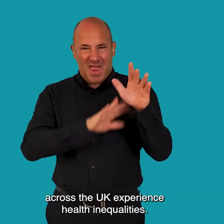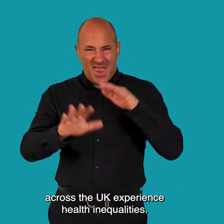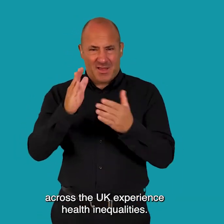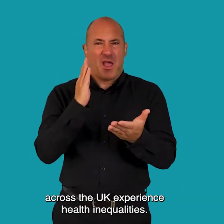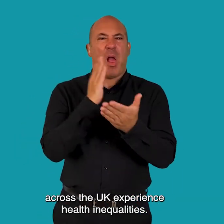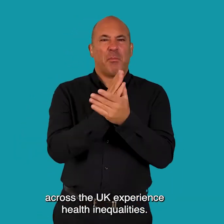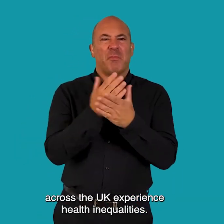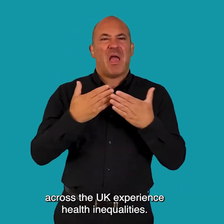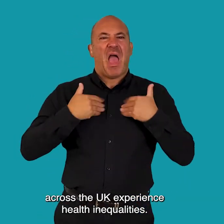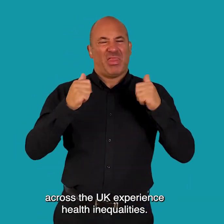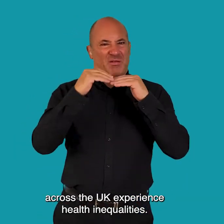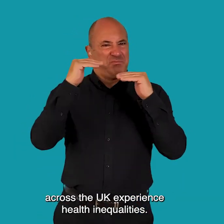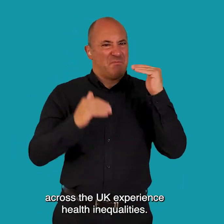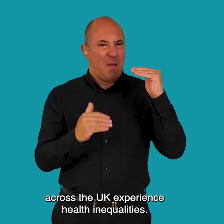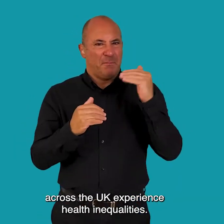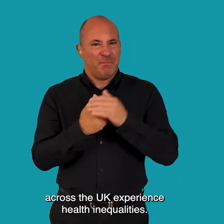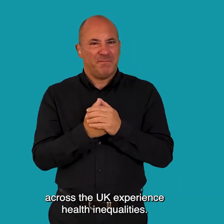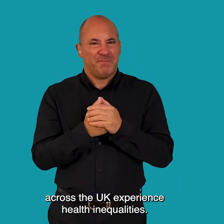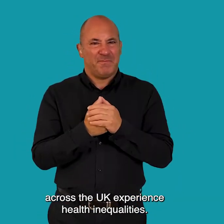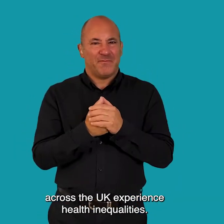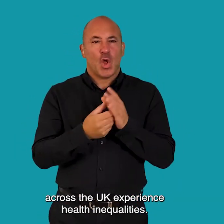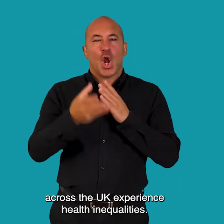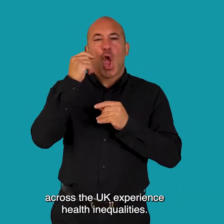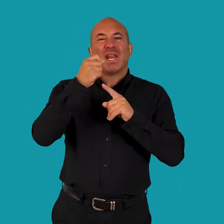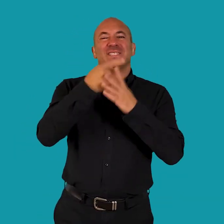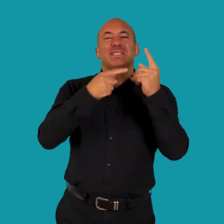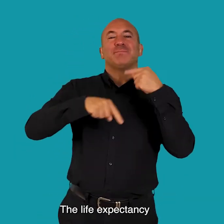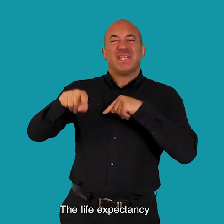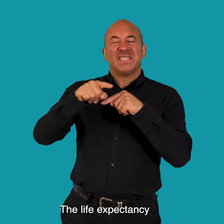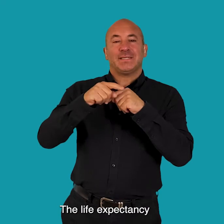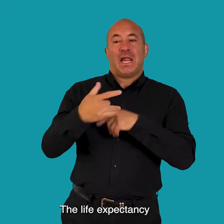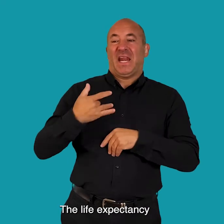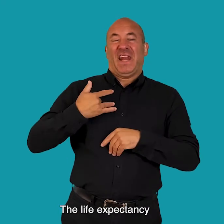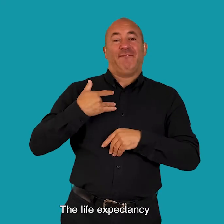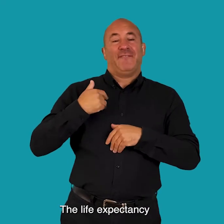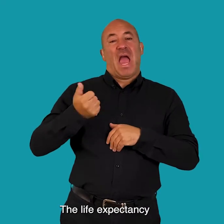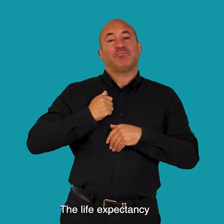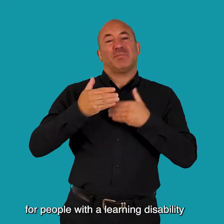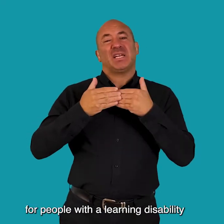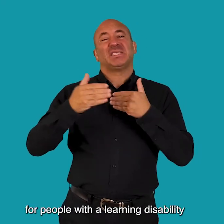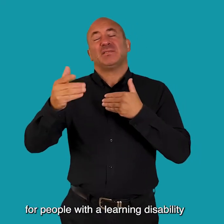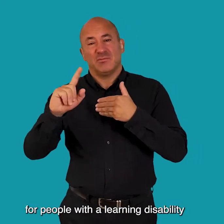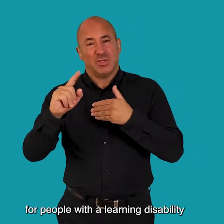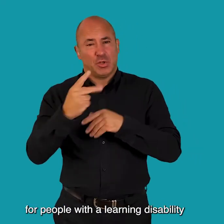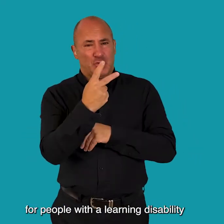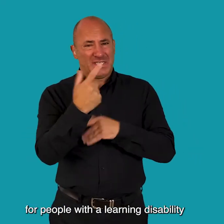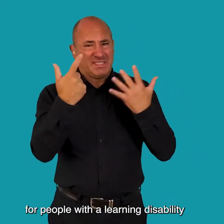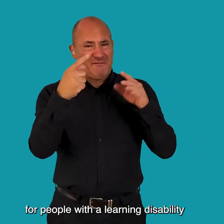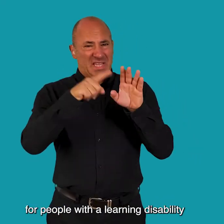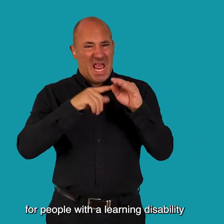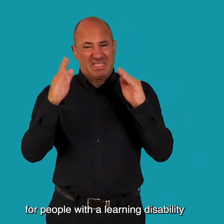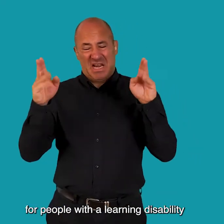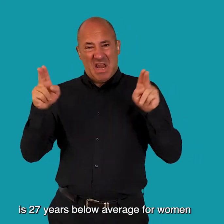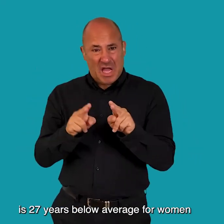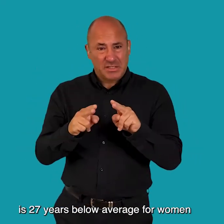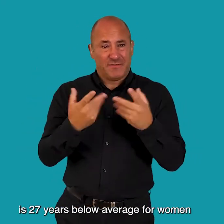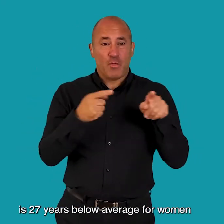the UK experience health inequalities. The life expectancy for people with a learning disability is